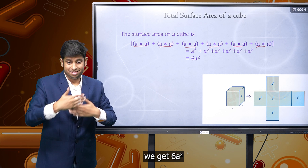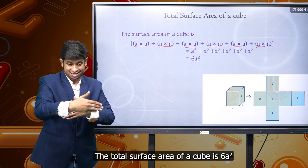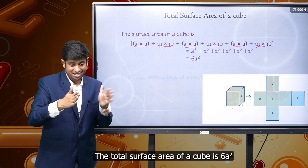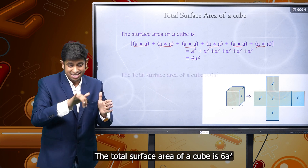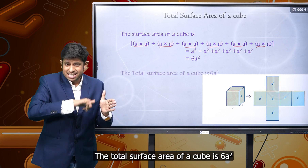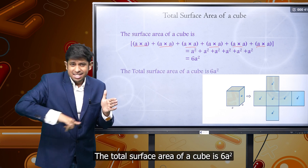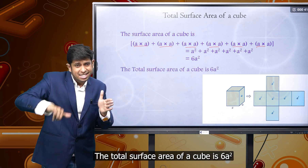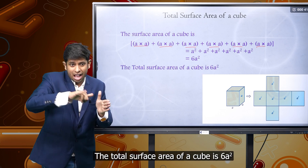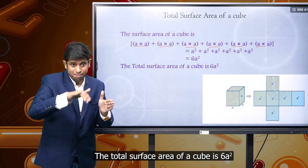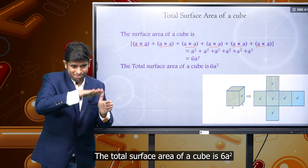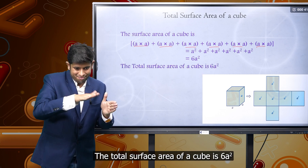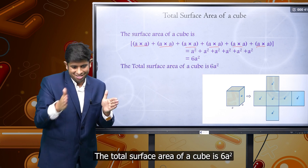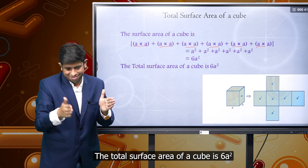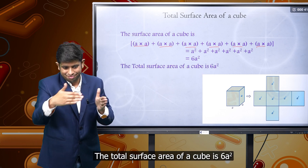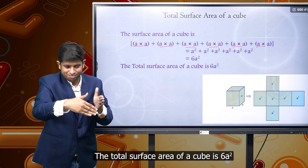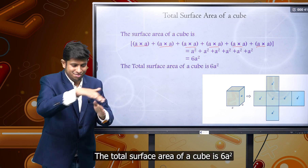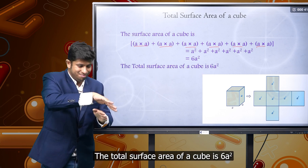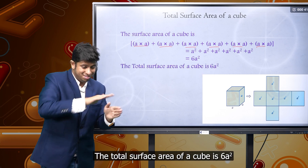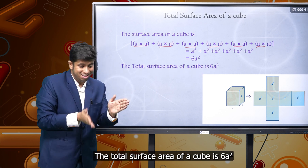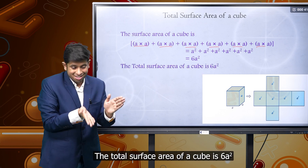The total surface area of a cube is 6A square.